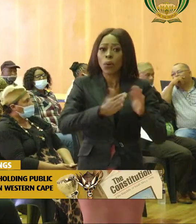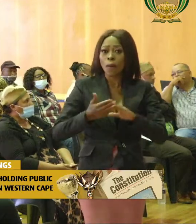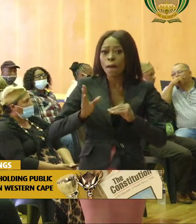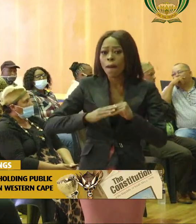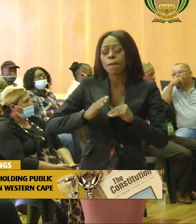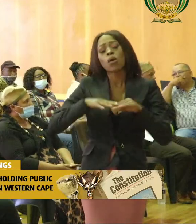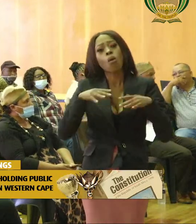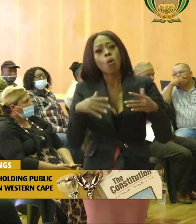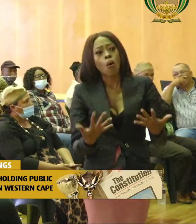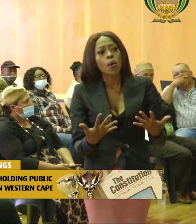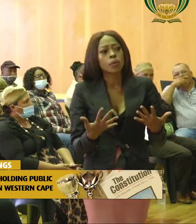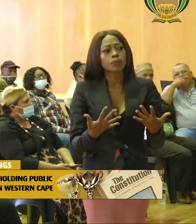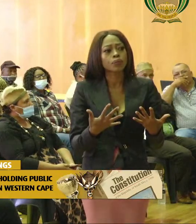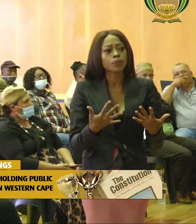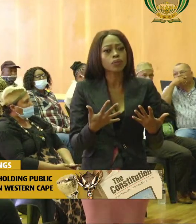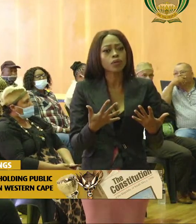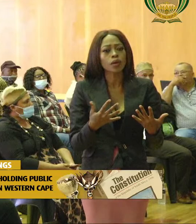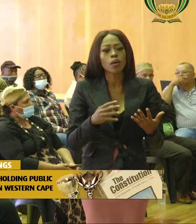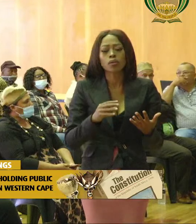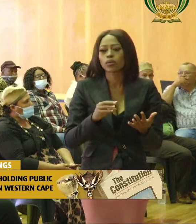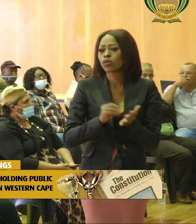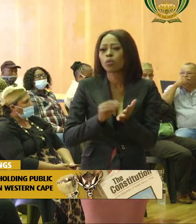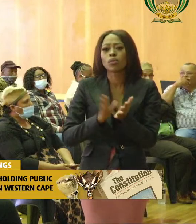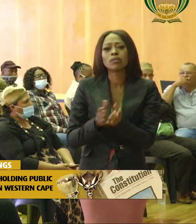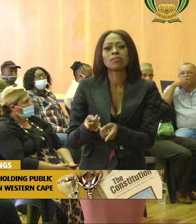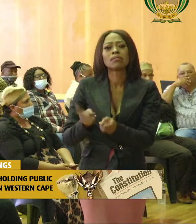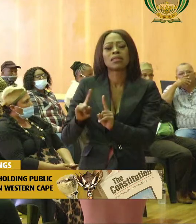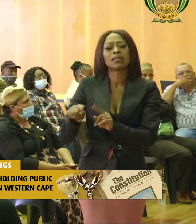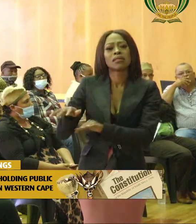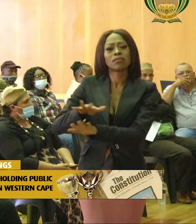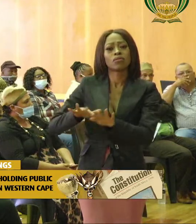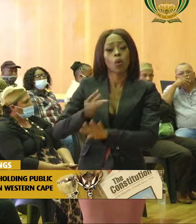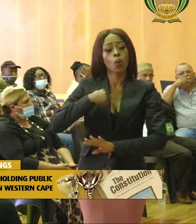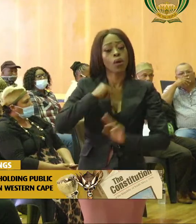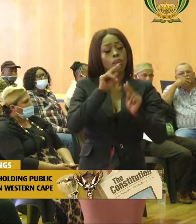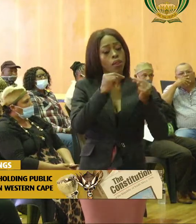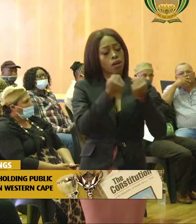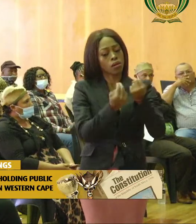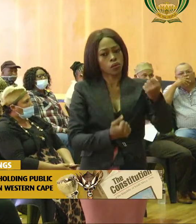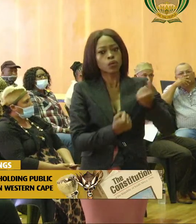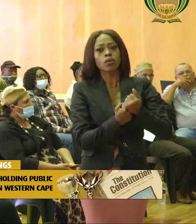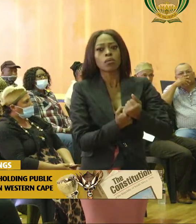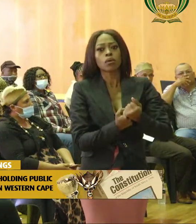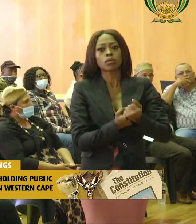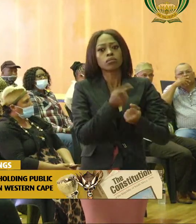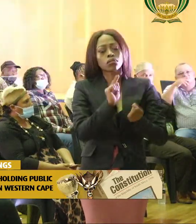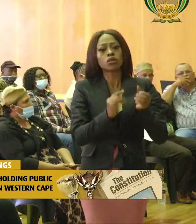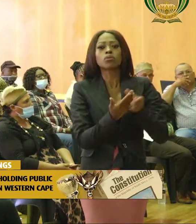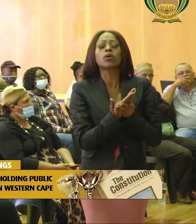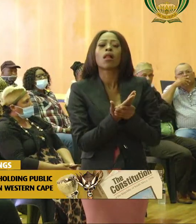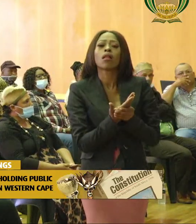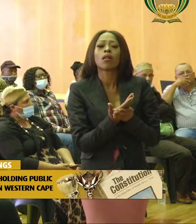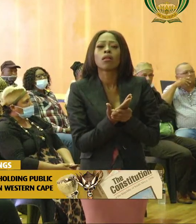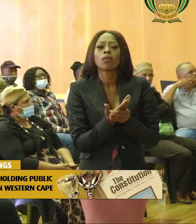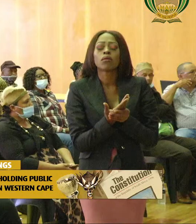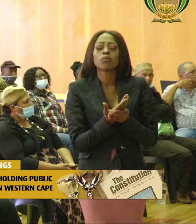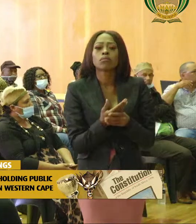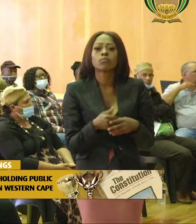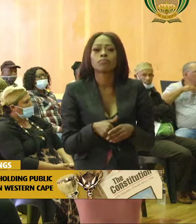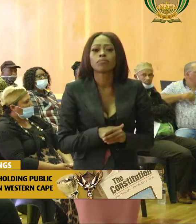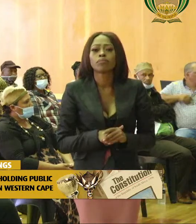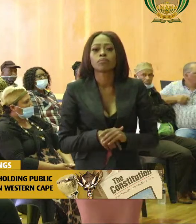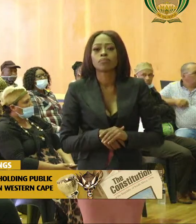or endanger the citizens' rights. We as nationally, we support this bill that is envisaged here.